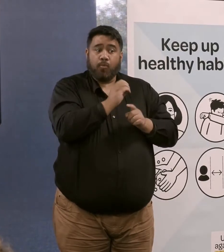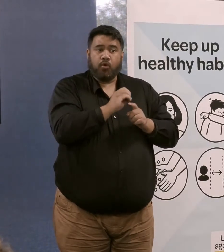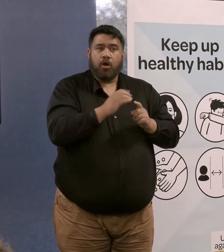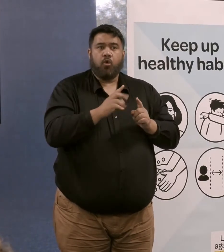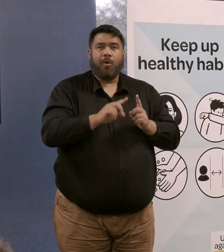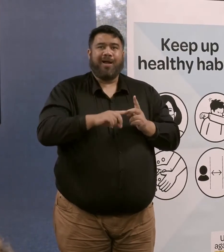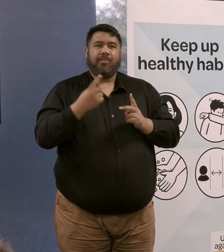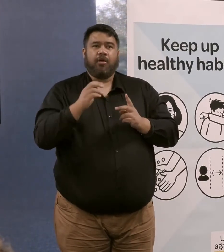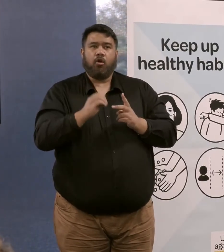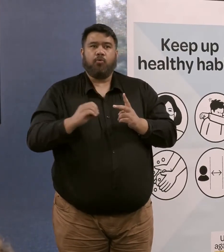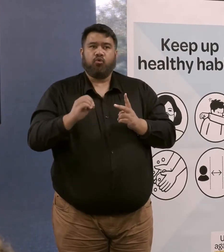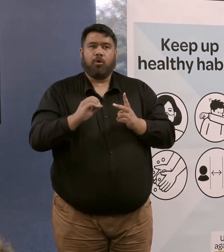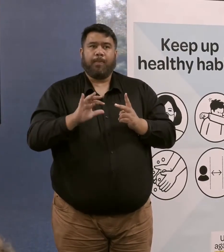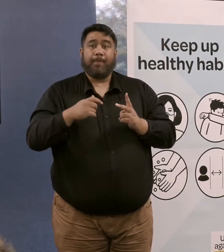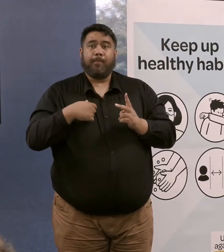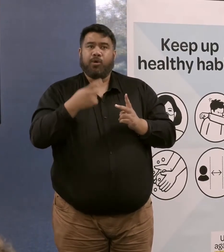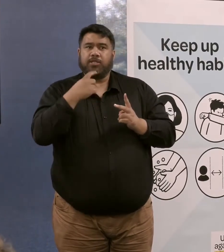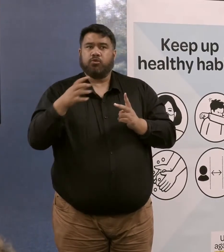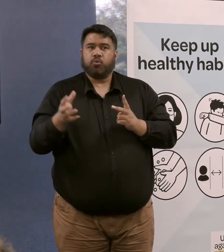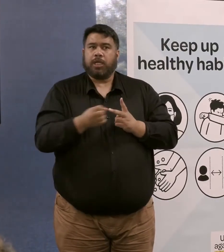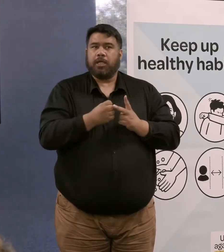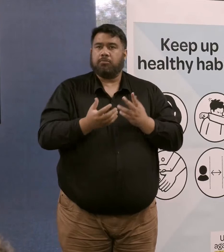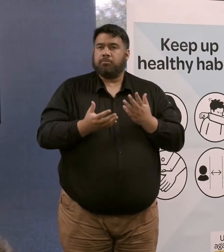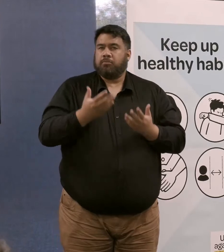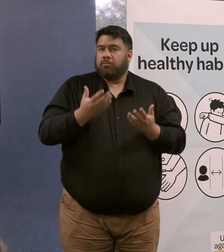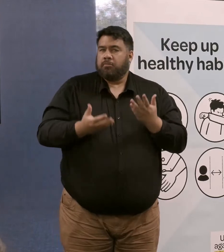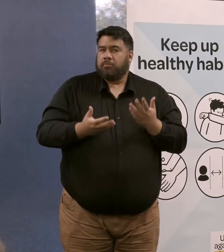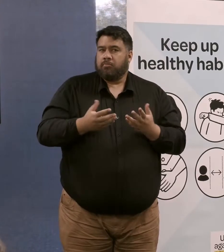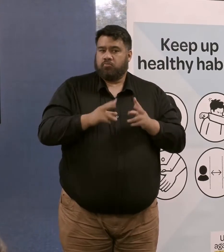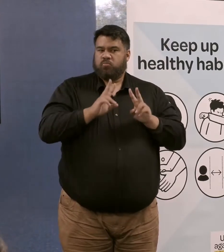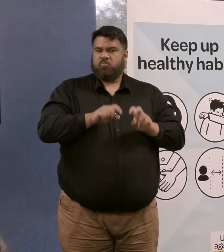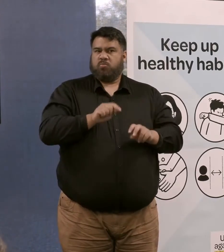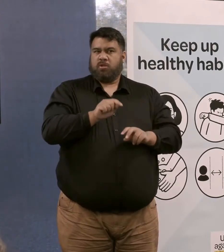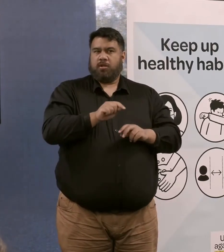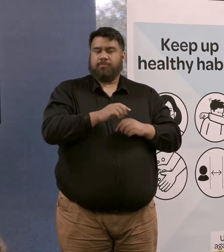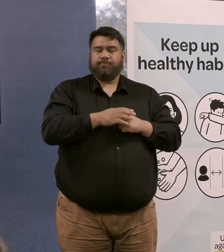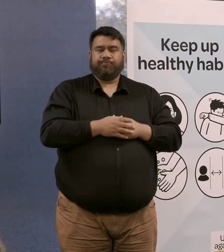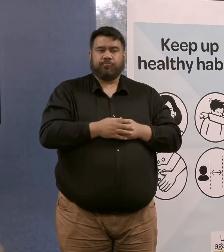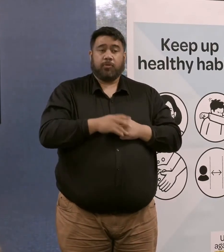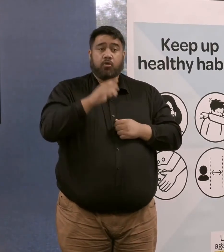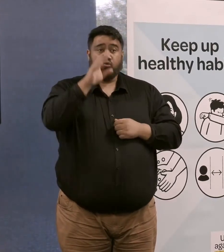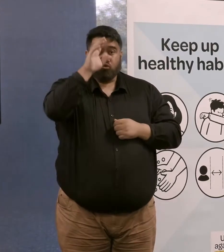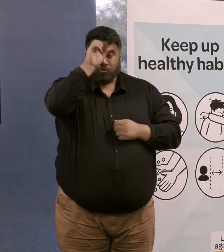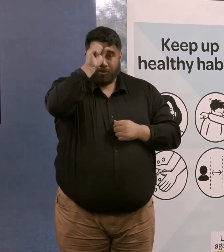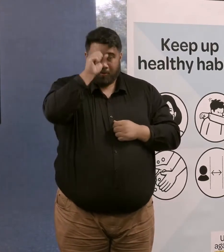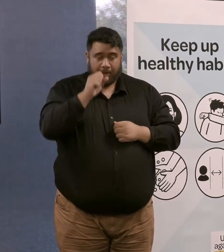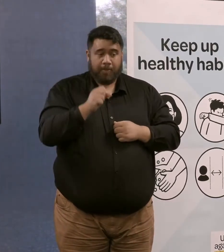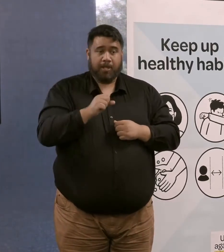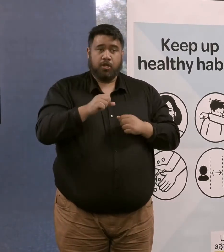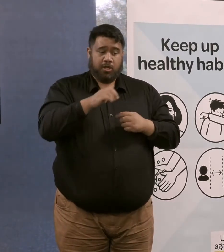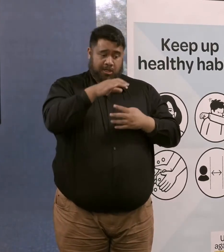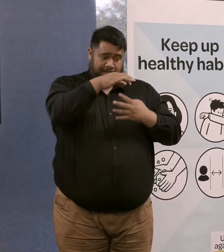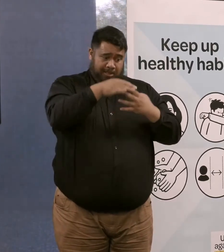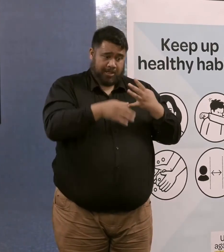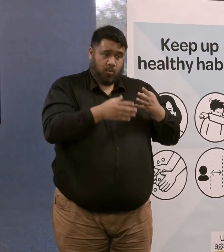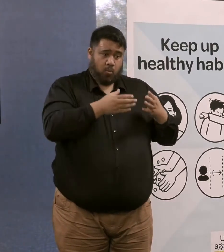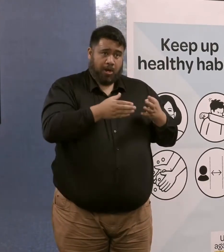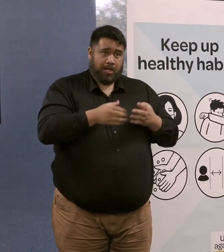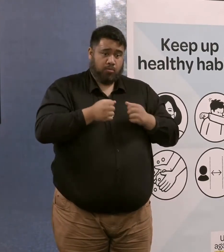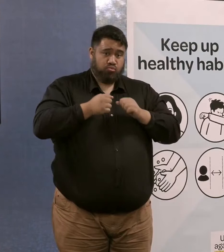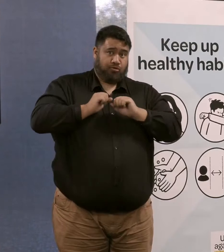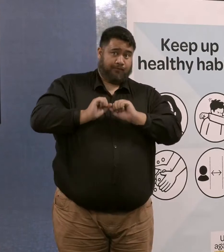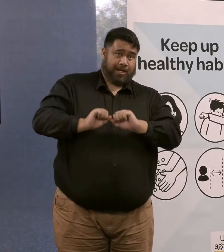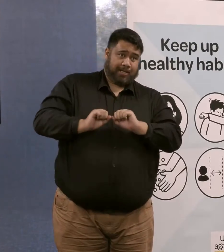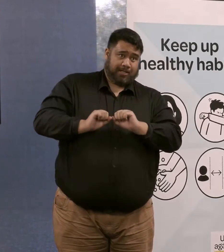But just to say again, all the measures that help prevent you getting infected in the first place will help prevent you